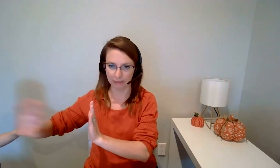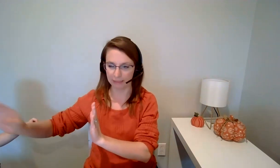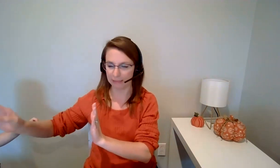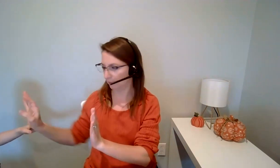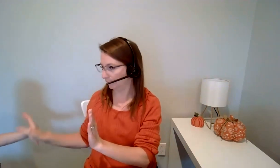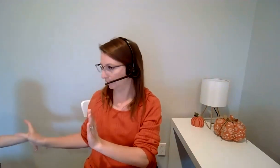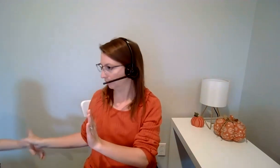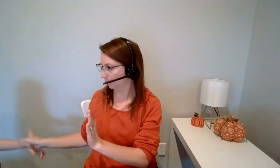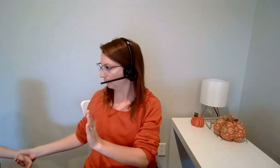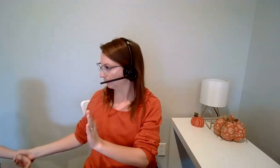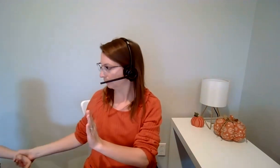pretty easy.